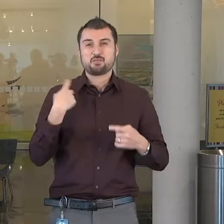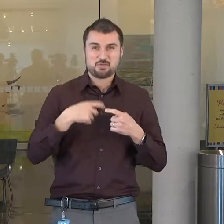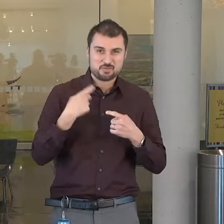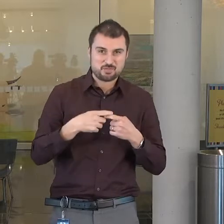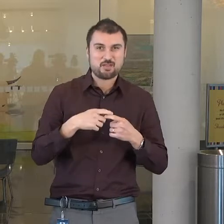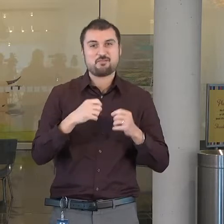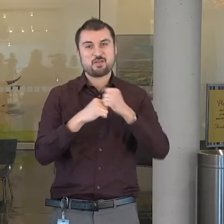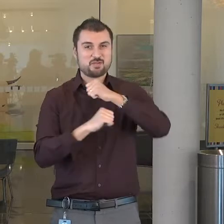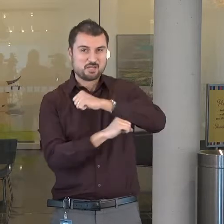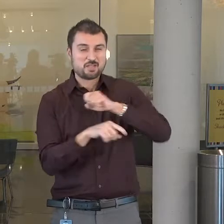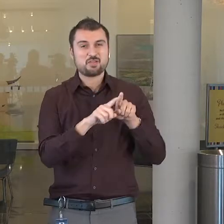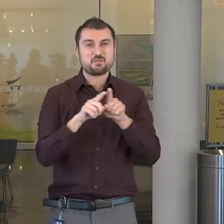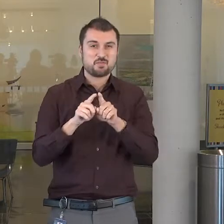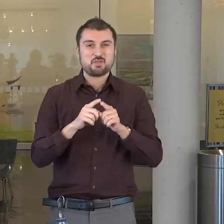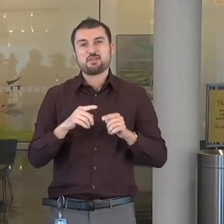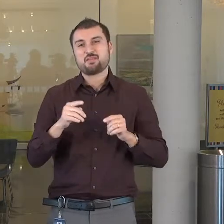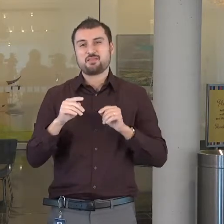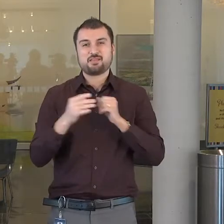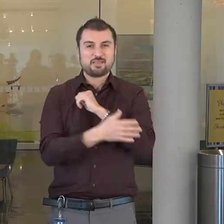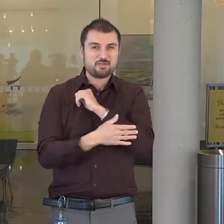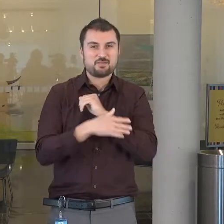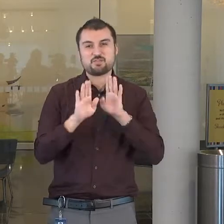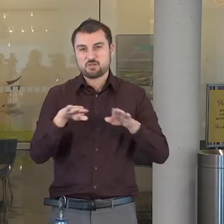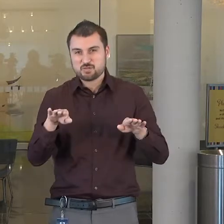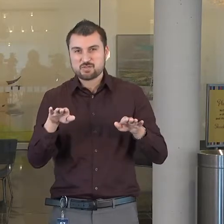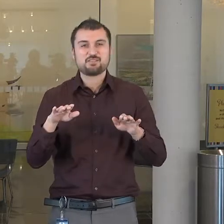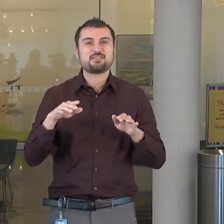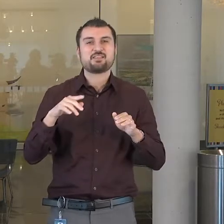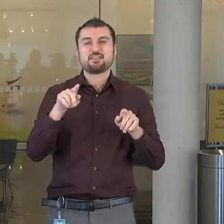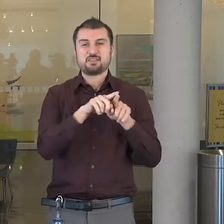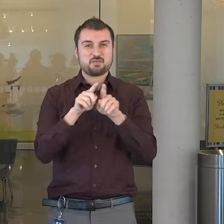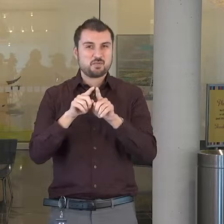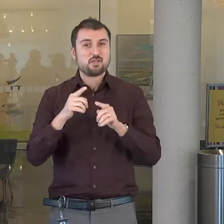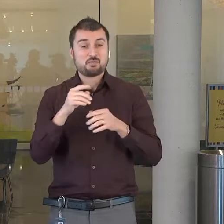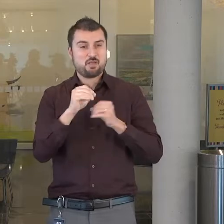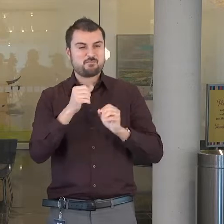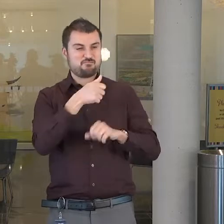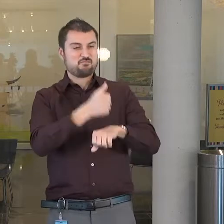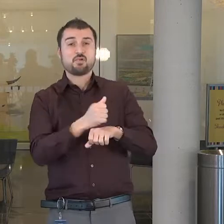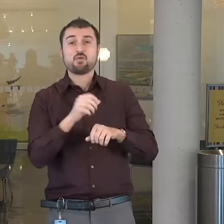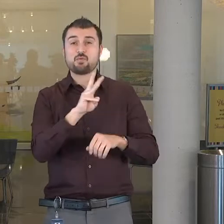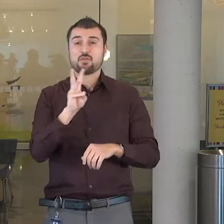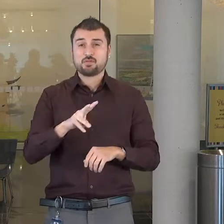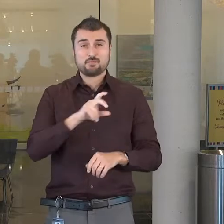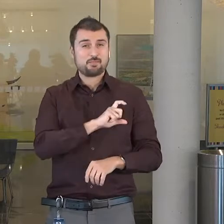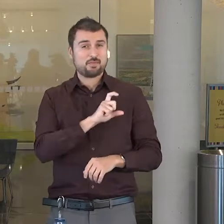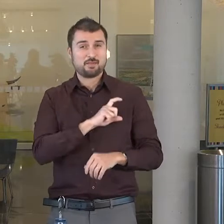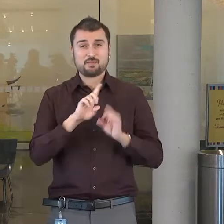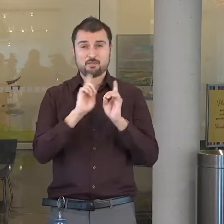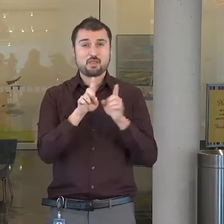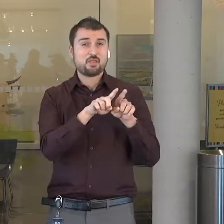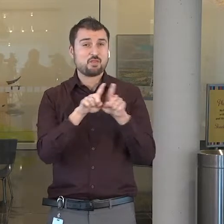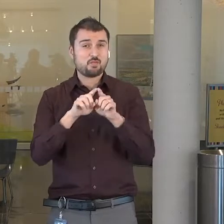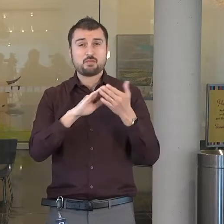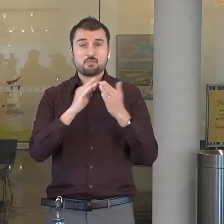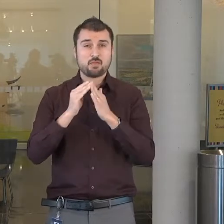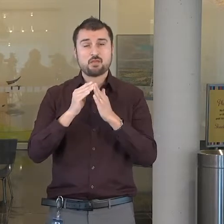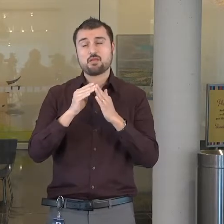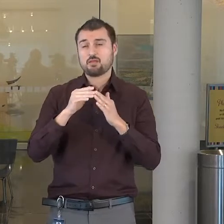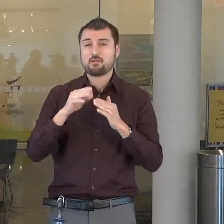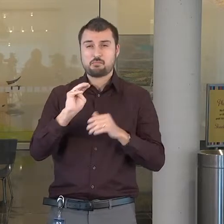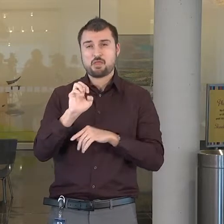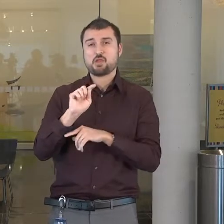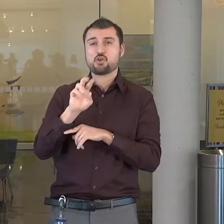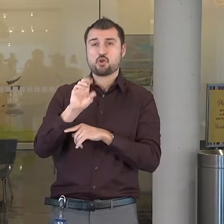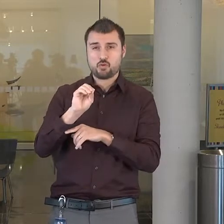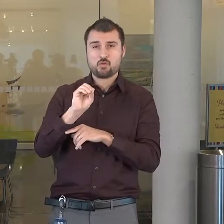Kansas Department of Children and Families will have an office there, also the Wichita Police Department, and the Metropolitan Area